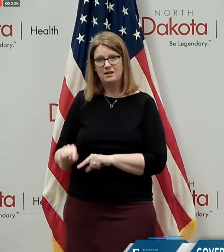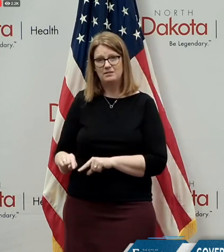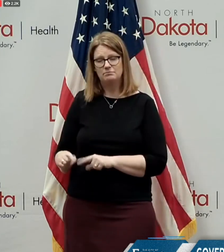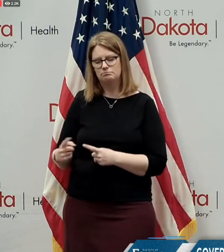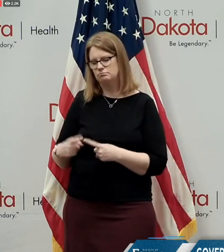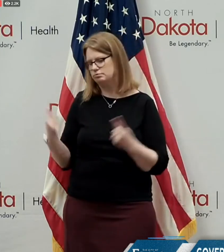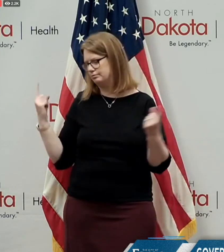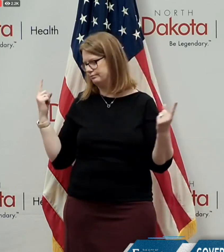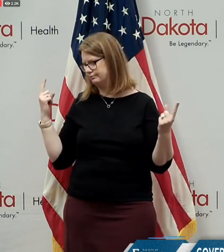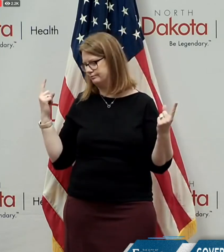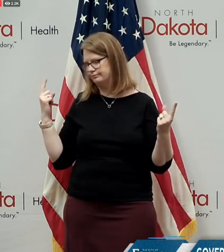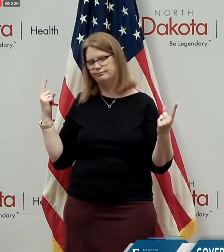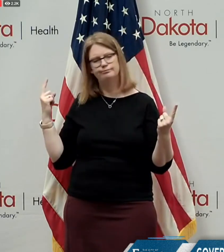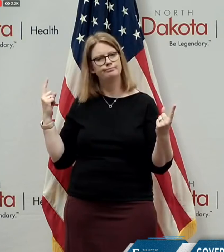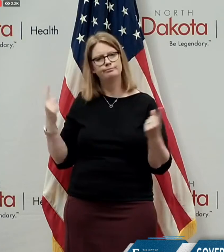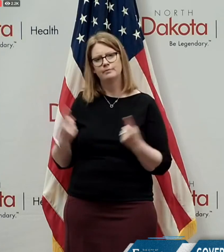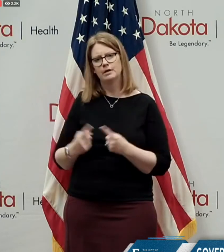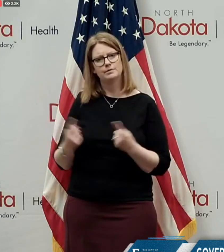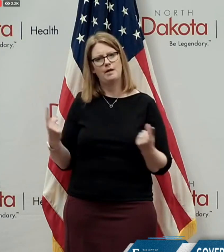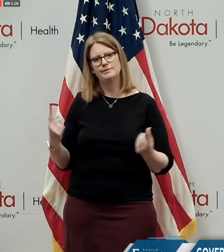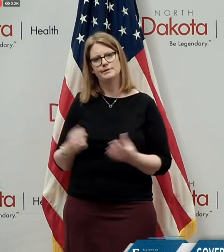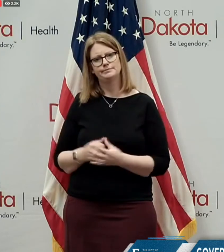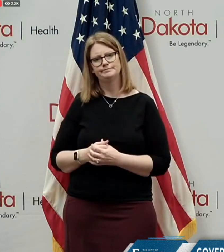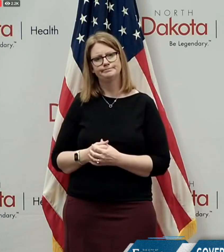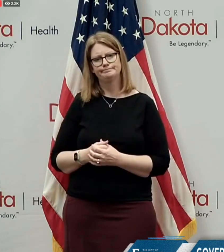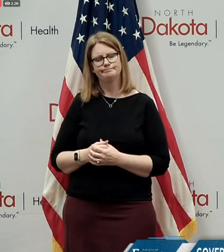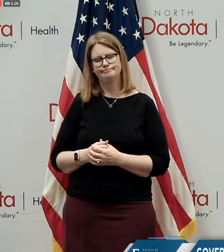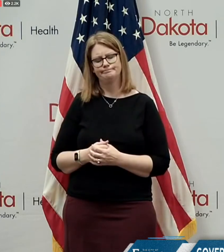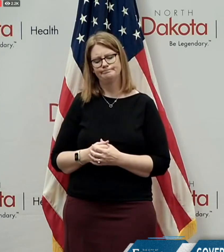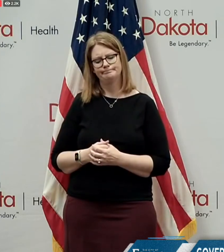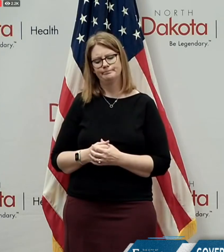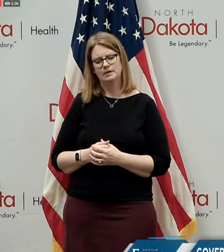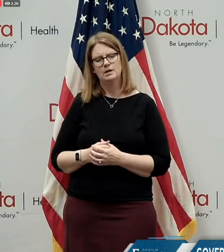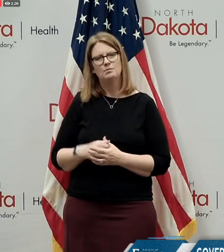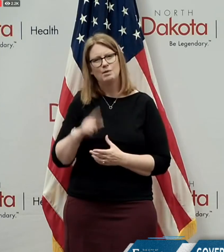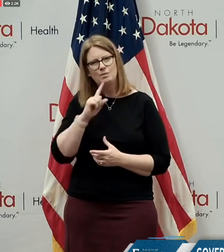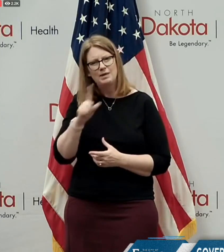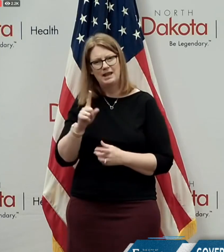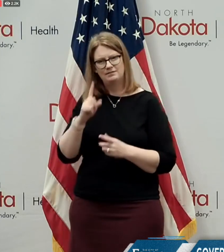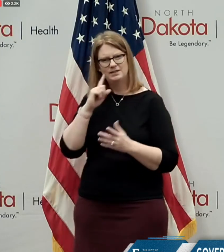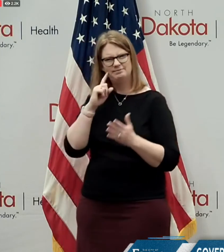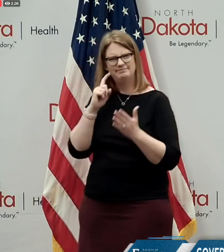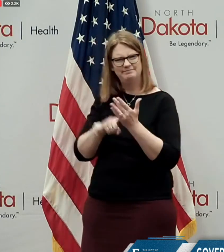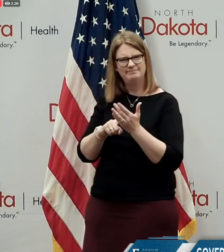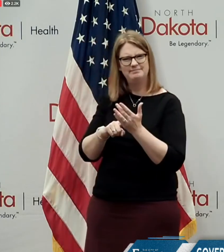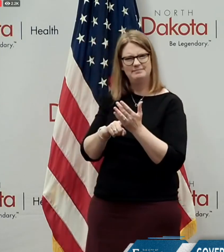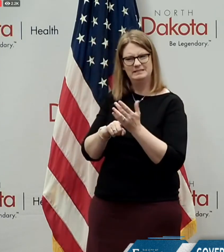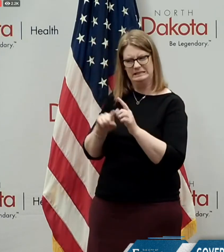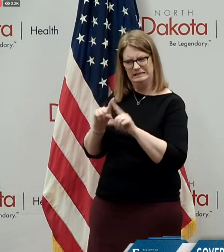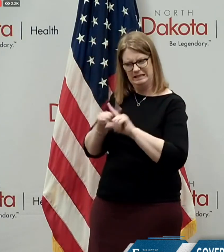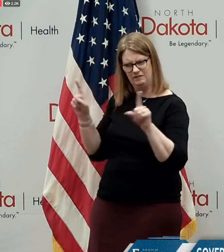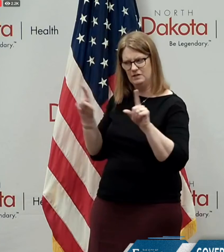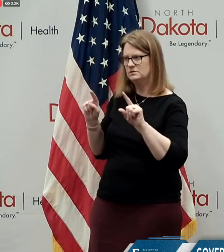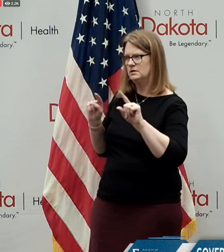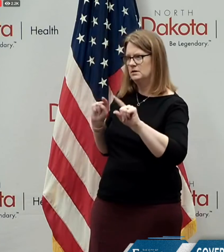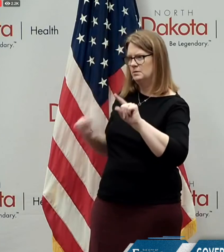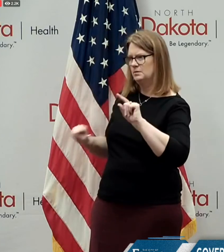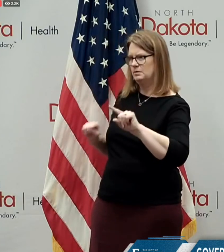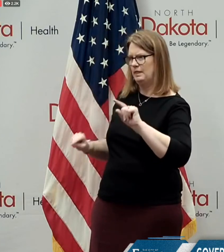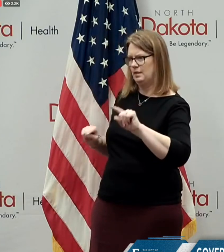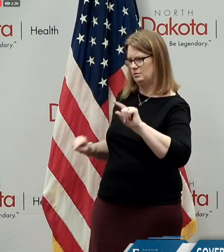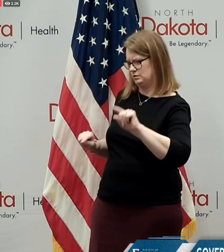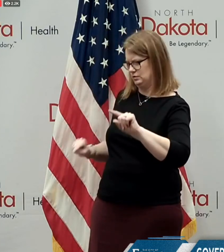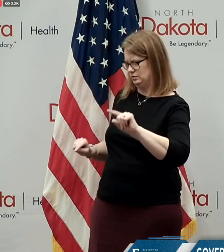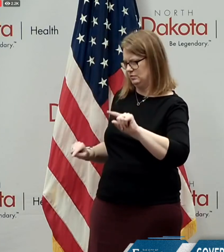complete opposite of some of that was a complete opposite of that. We have to be able to make a distinction between the two and move forward. Okay,